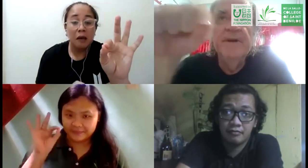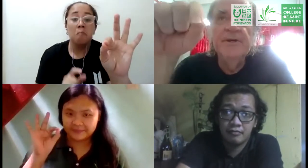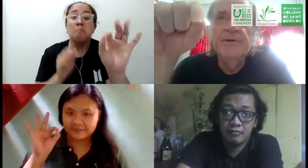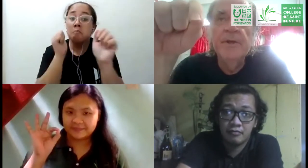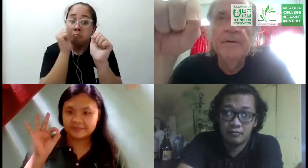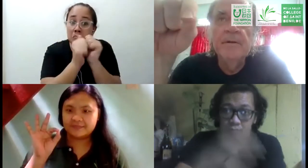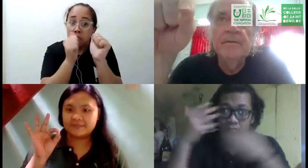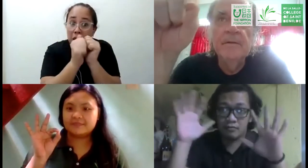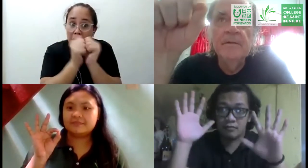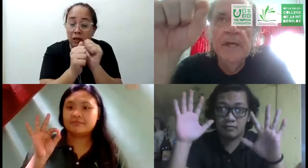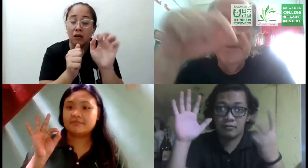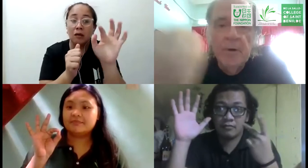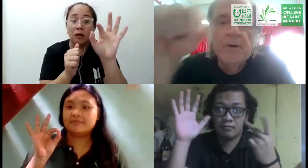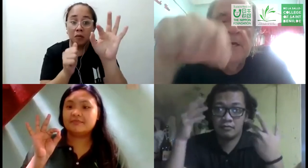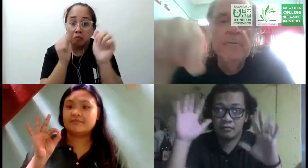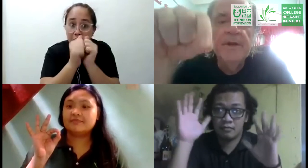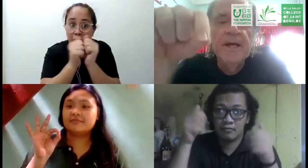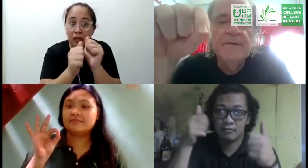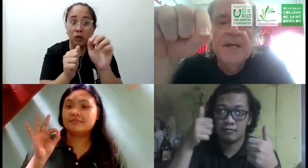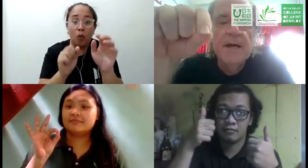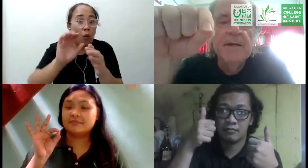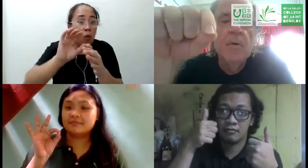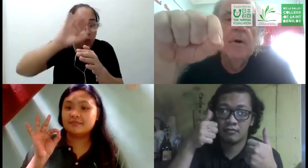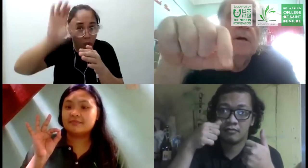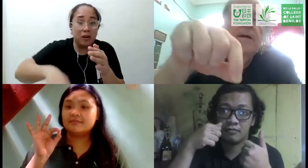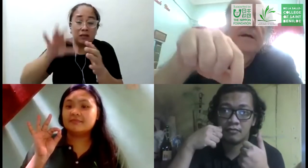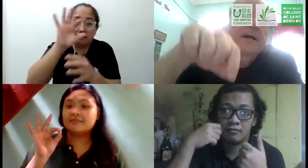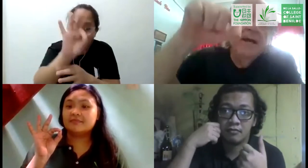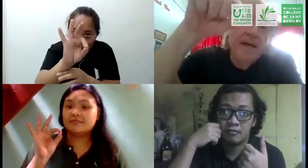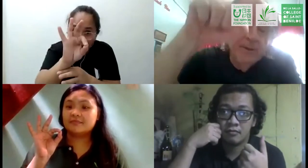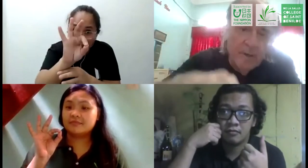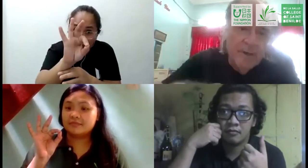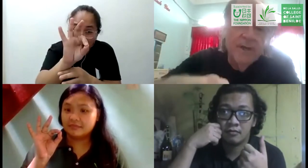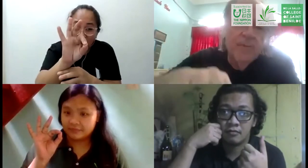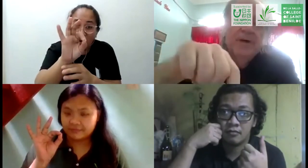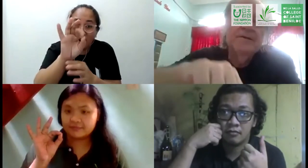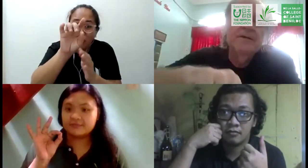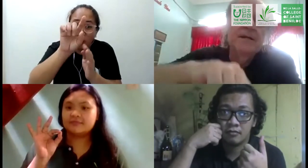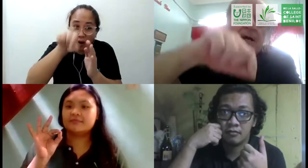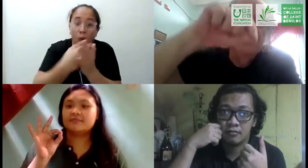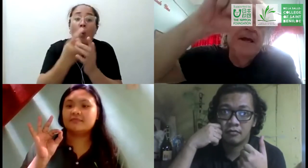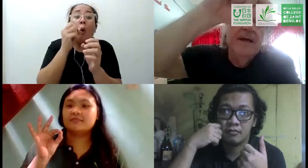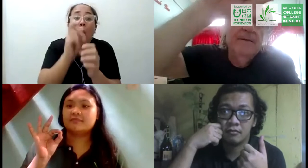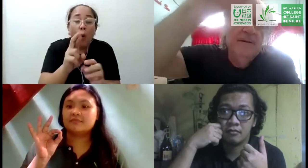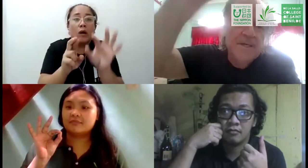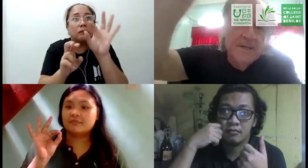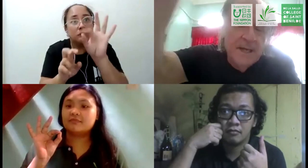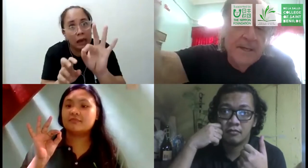finished with internally with lesson 9, or internally with lesson 9 and lesson 9